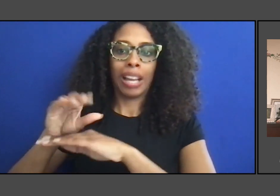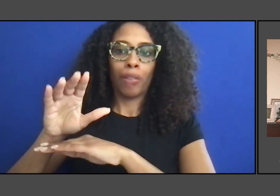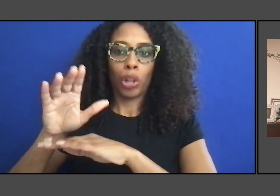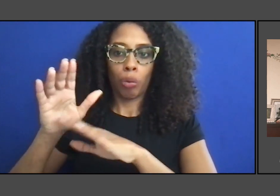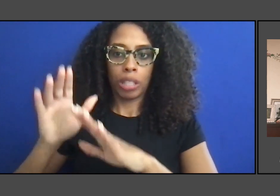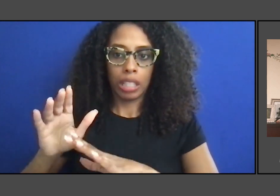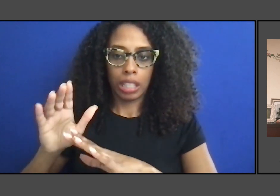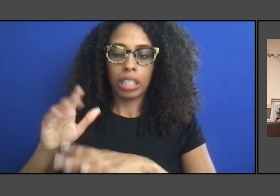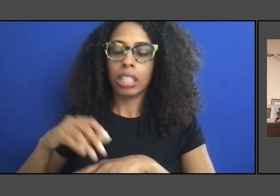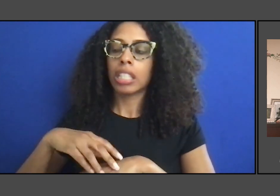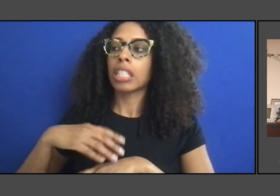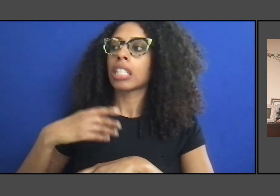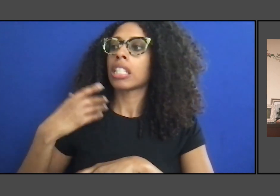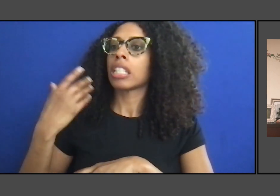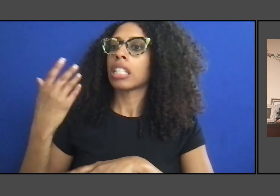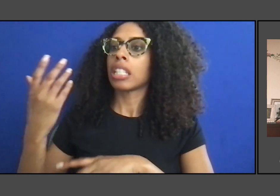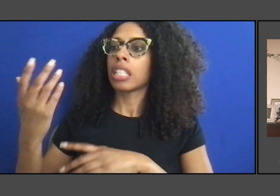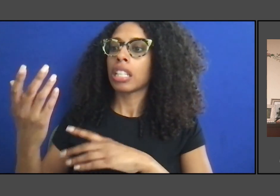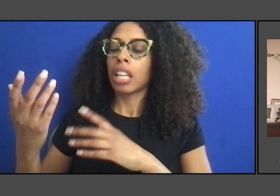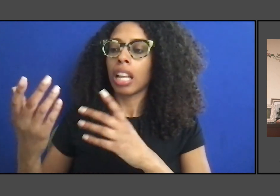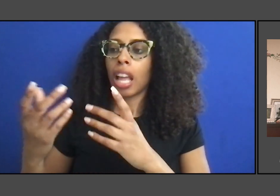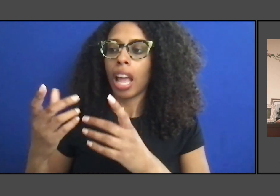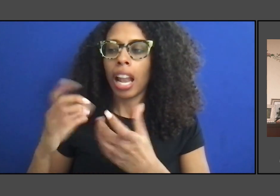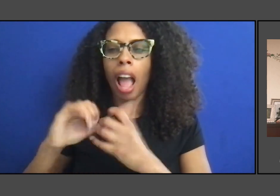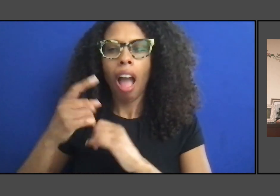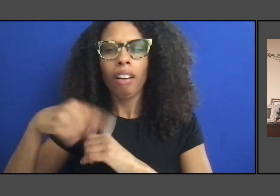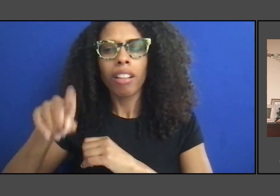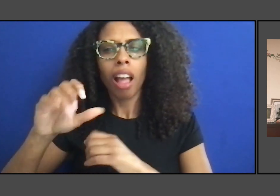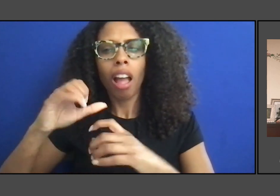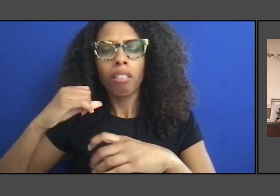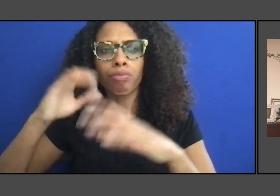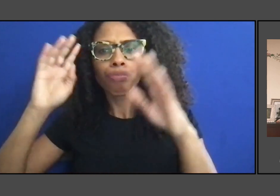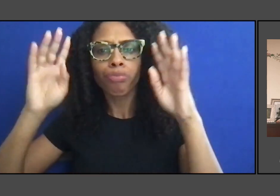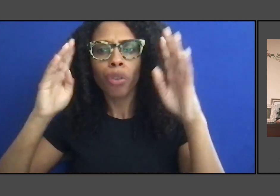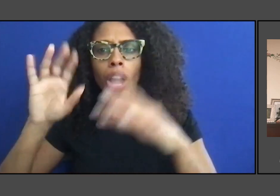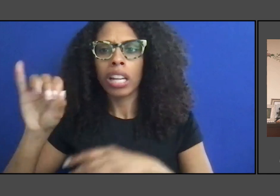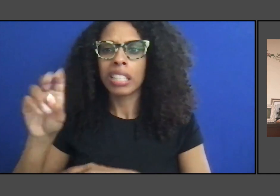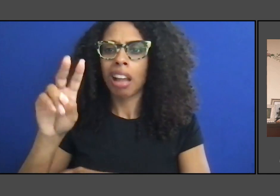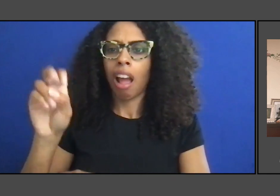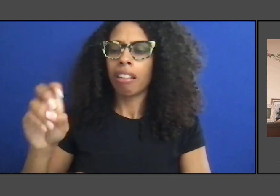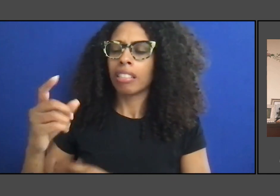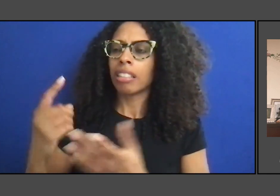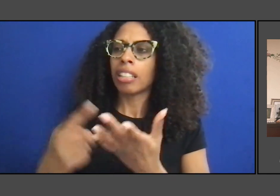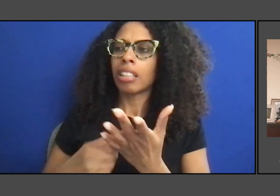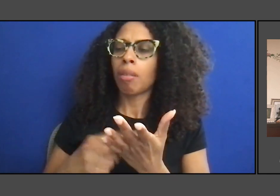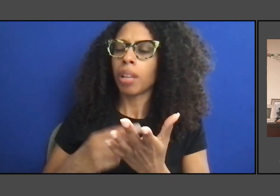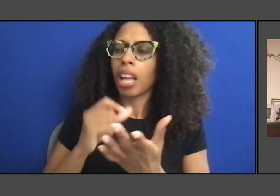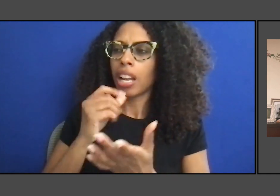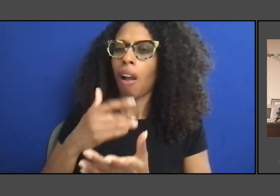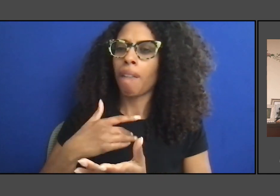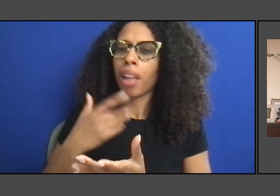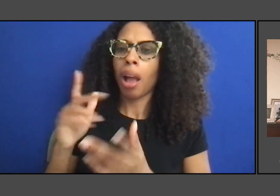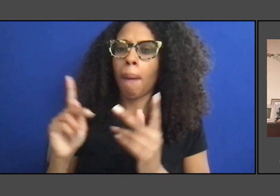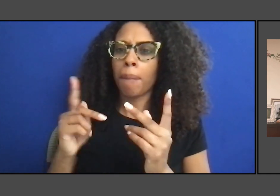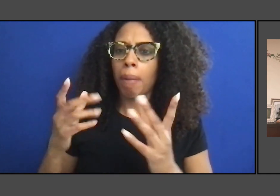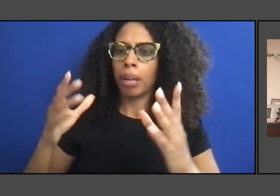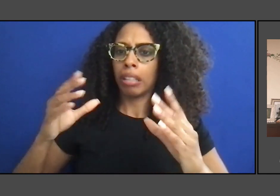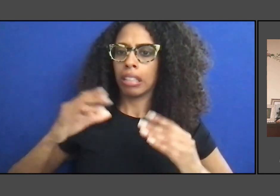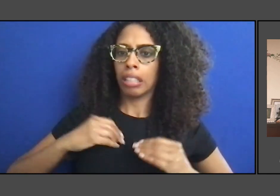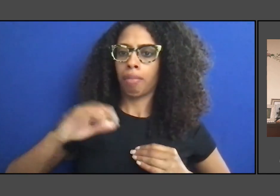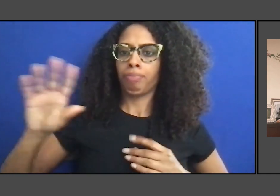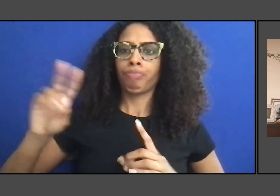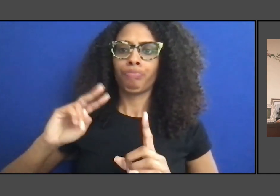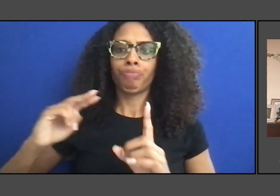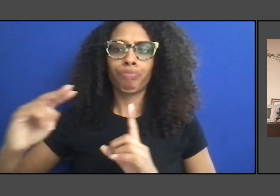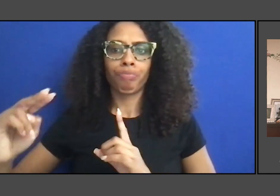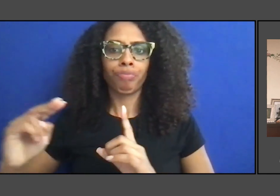And sometimes that doesn't feel like there's enough space for that. And I do feel that that's one of the things that will maybe